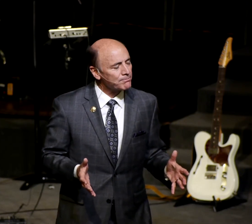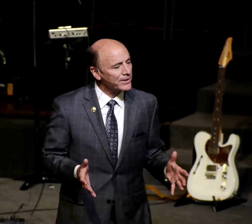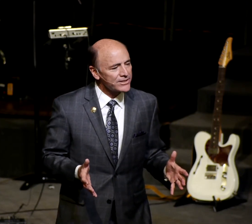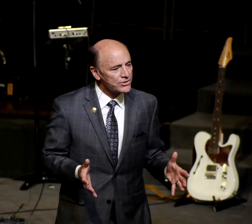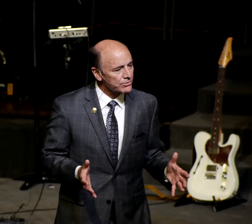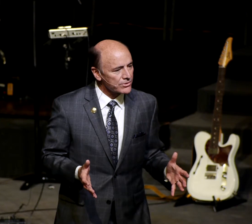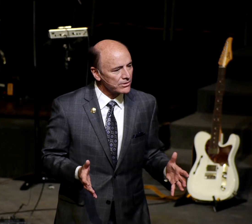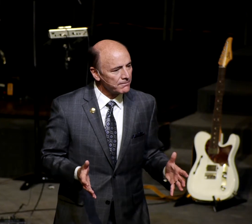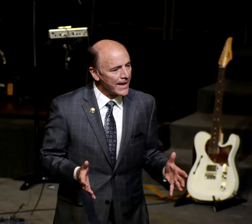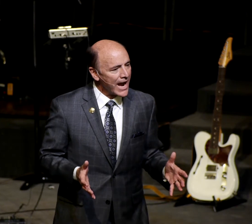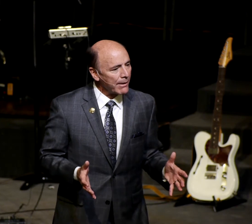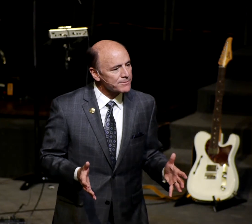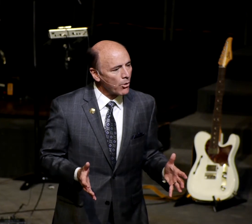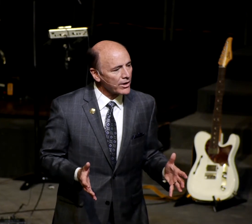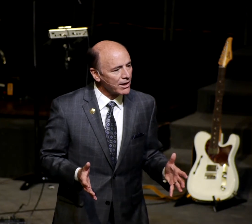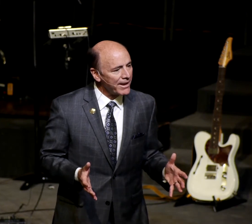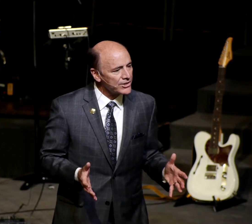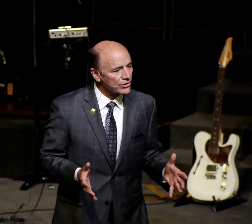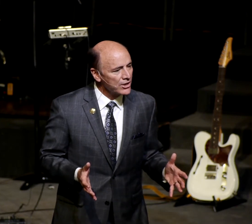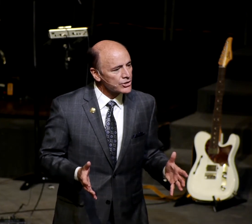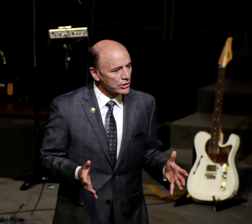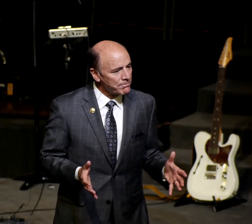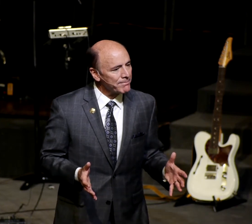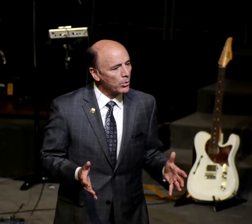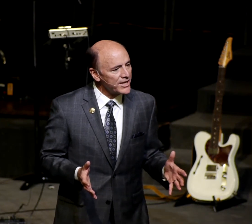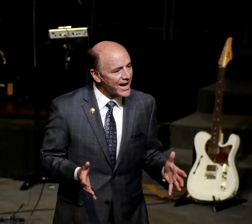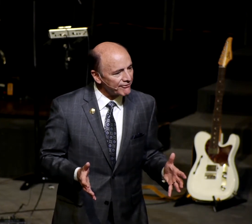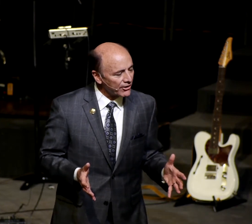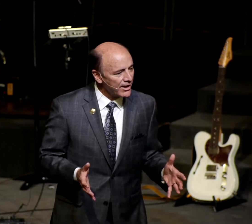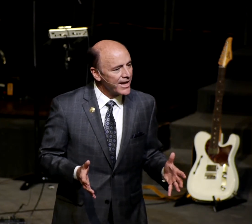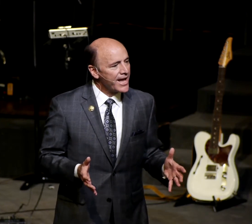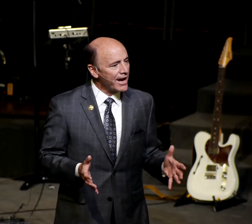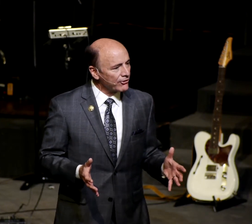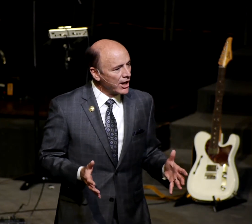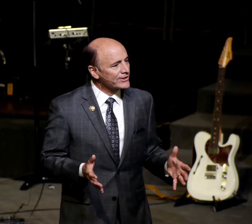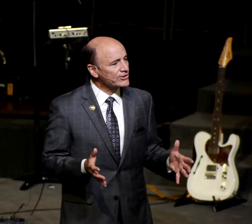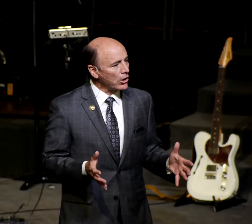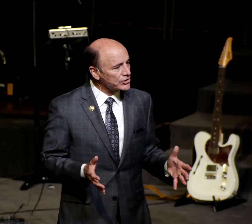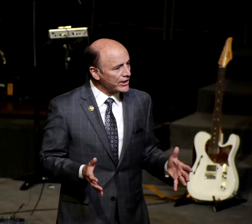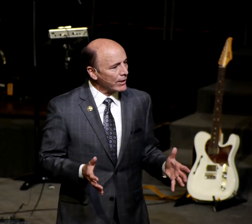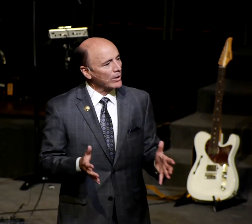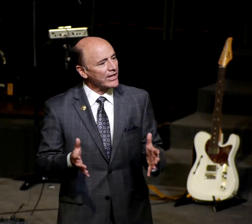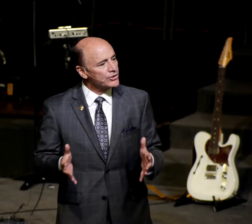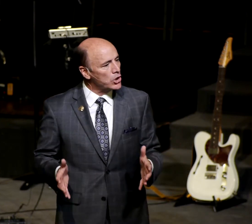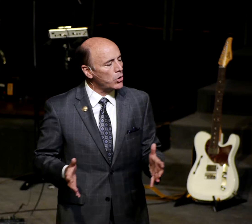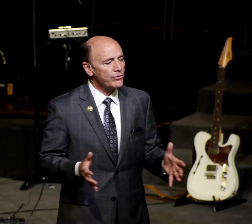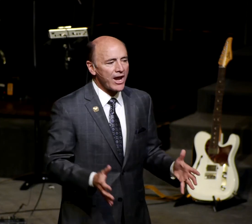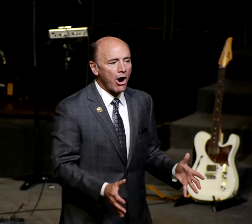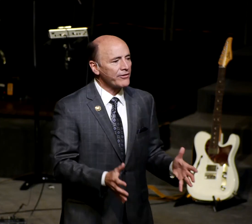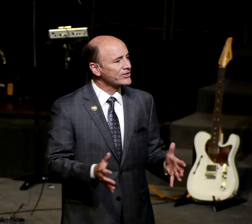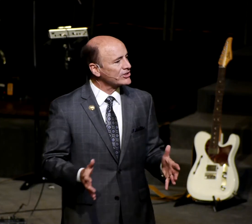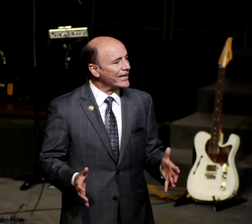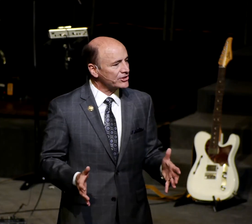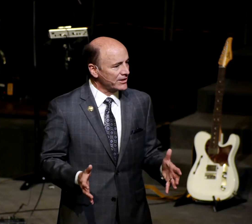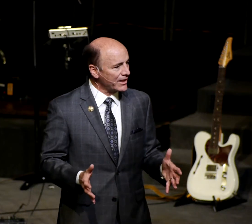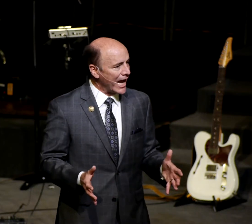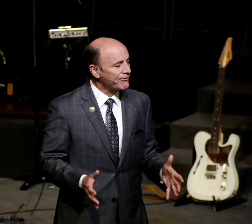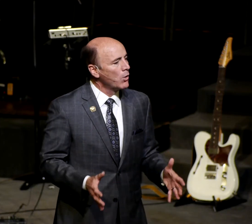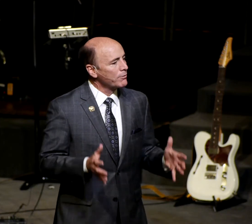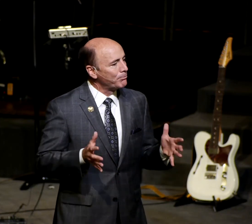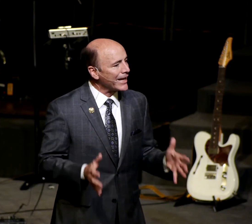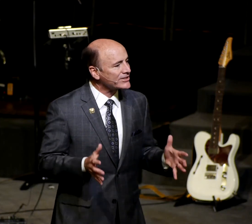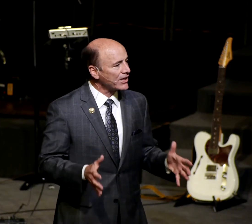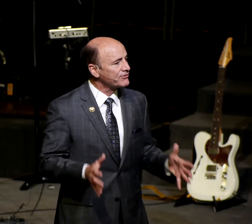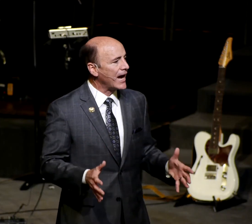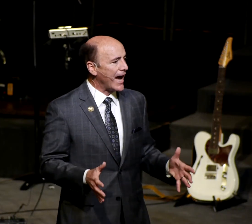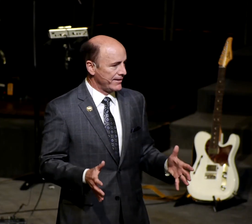finest place in Jerusalem. I was born in a manger. So that people would never, ever associate what they do, who they are, their station in life